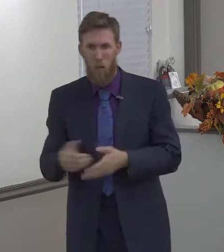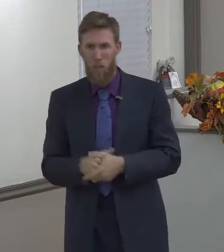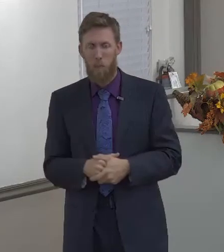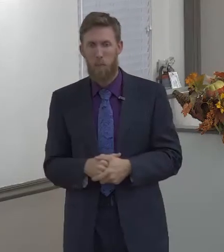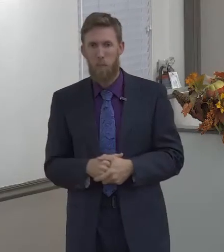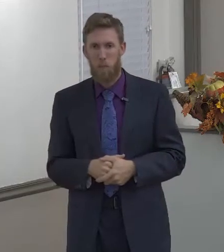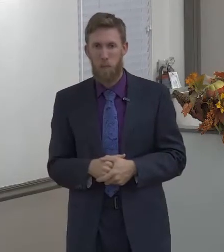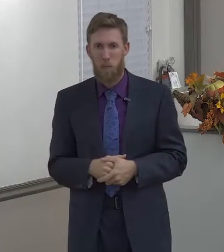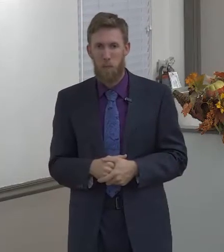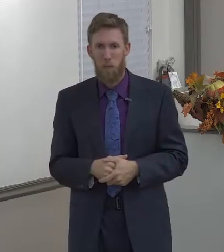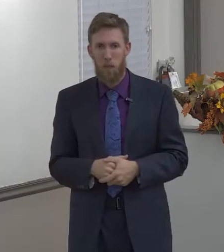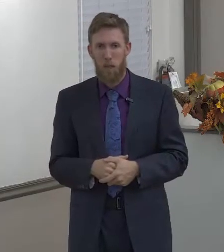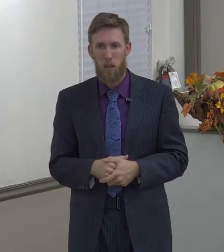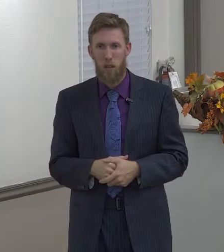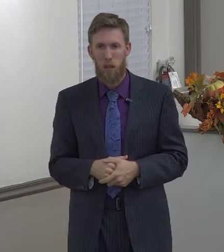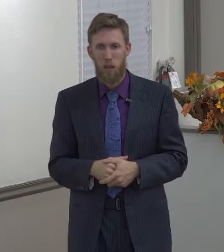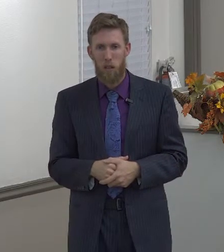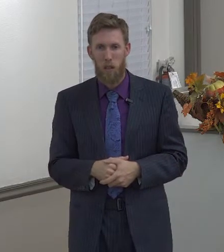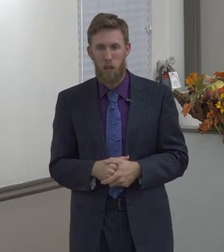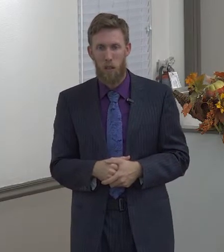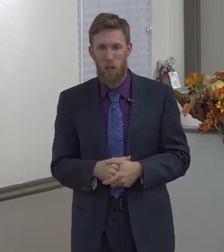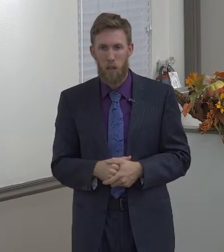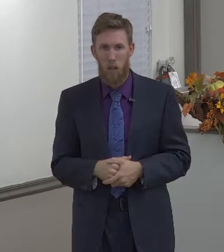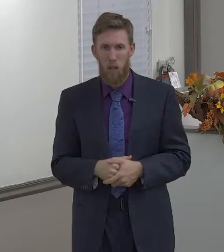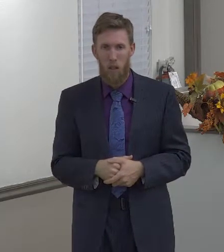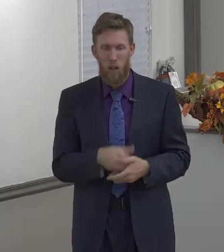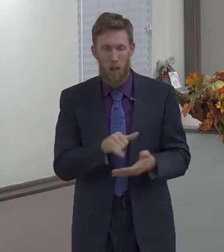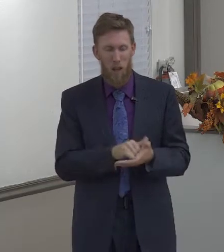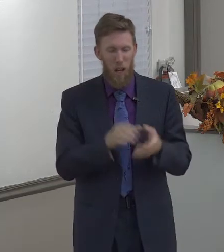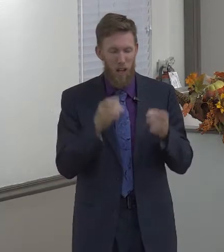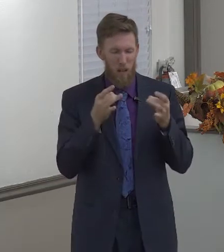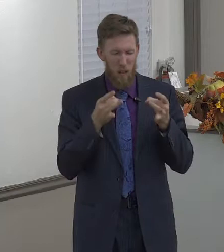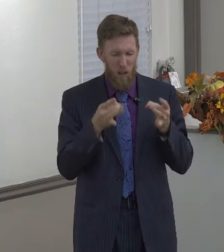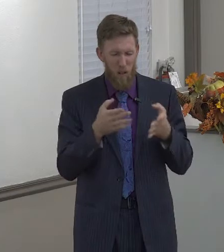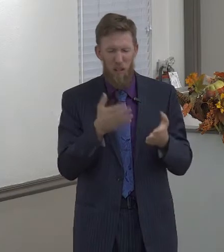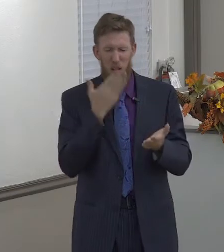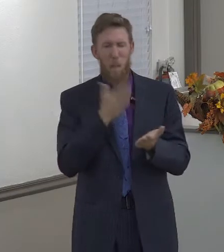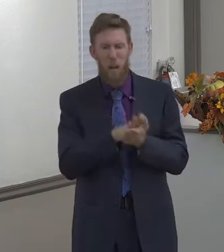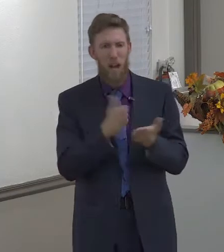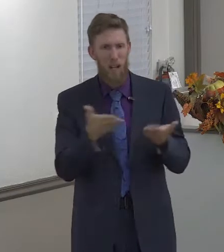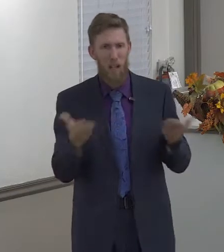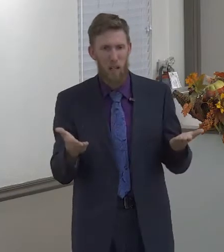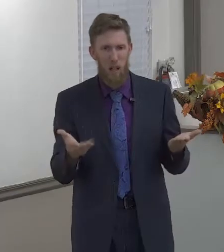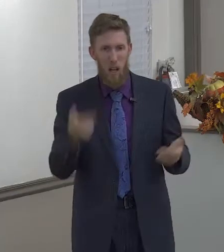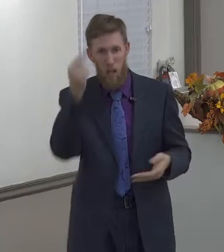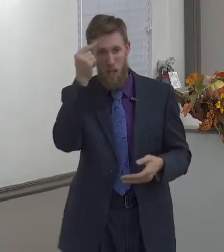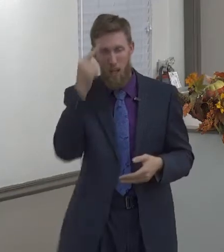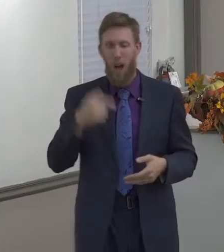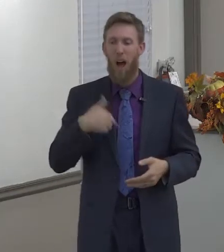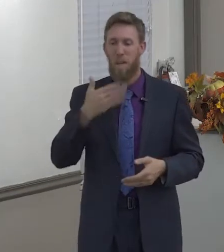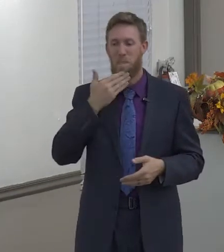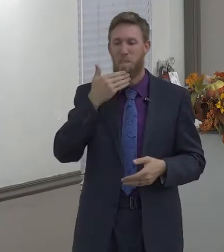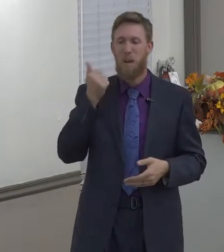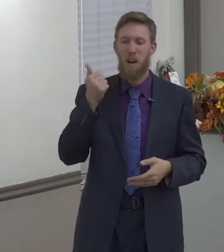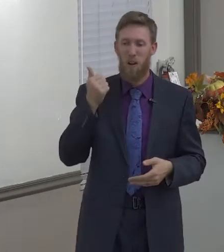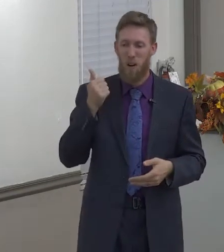else. We're going to see here shortly that we are all necessary in the house of